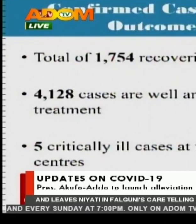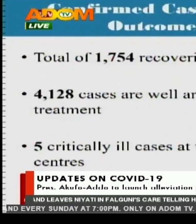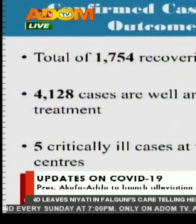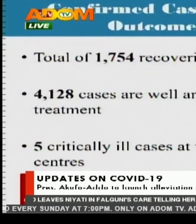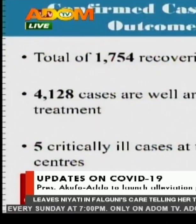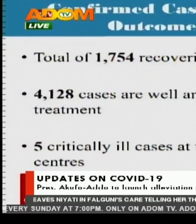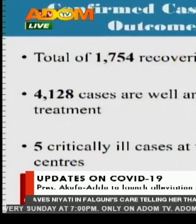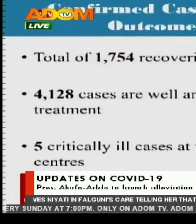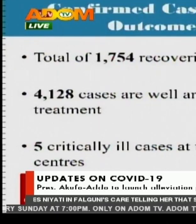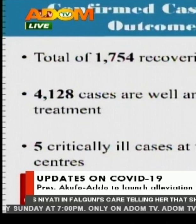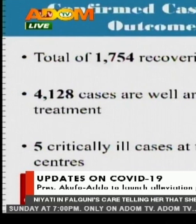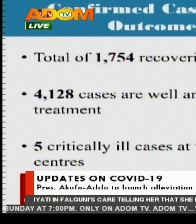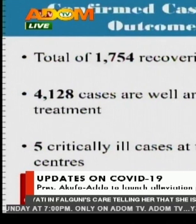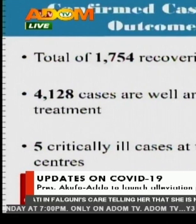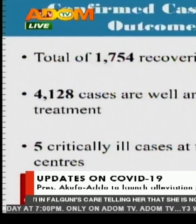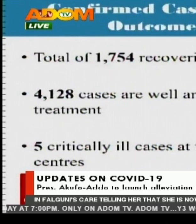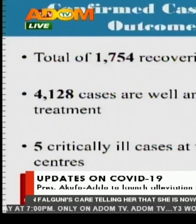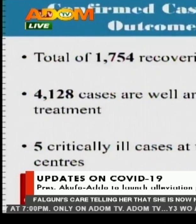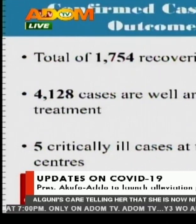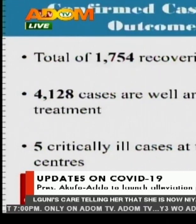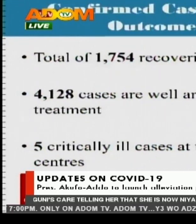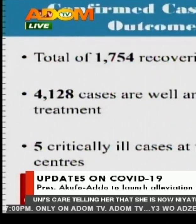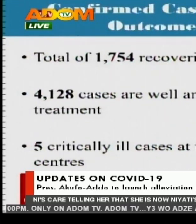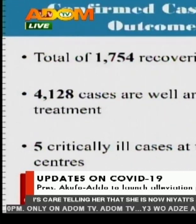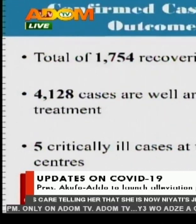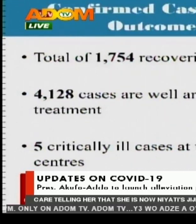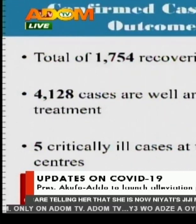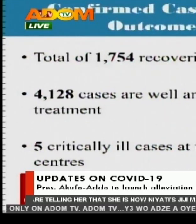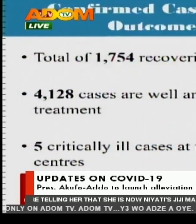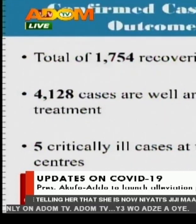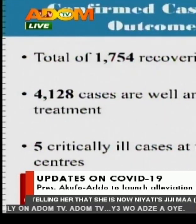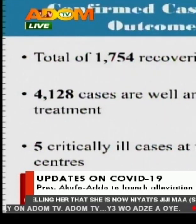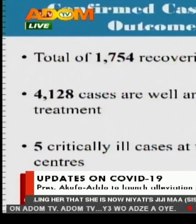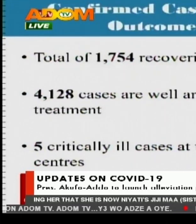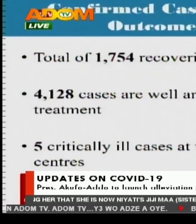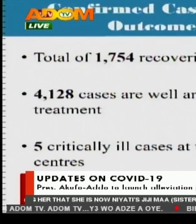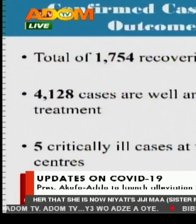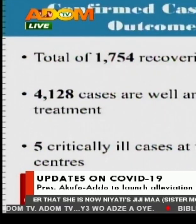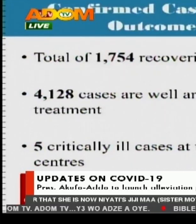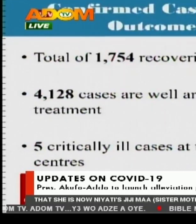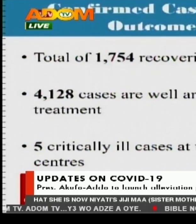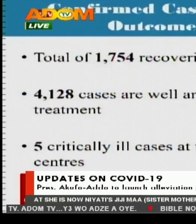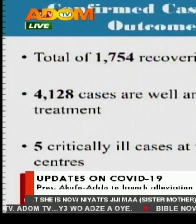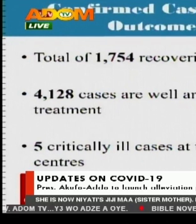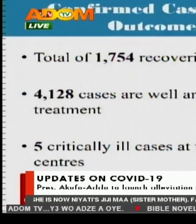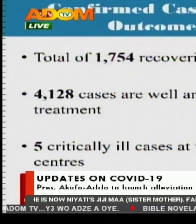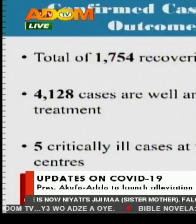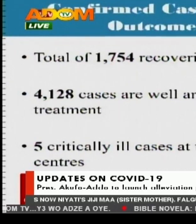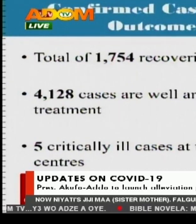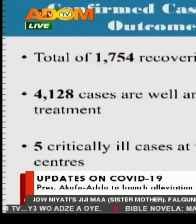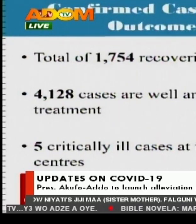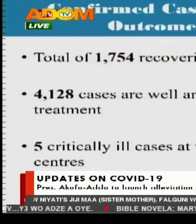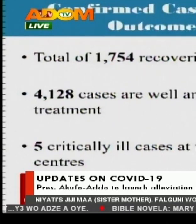31 deaths across the country. The last time we gave an update, and